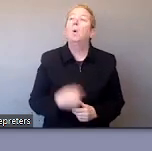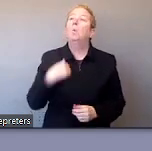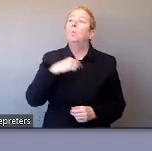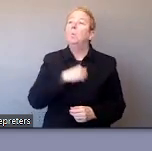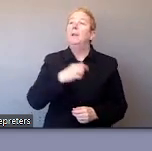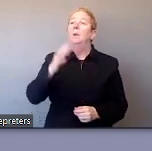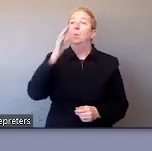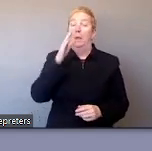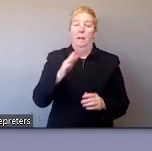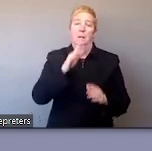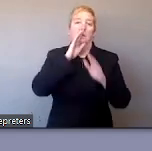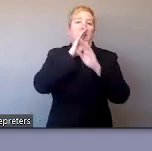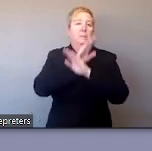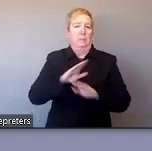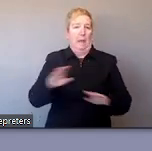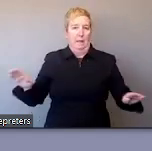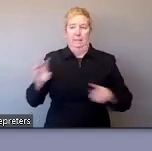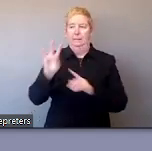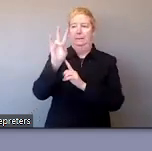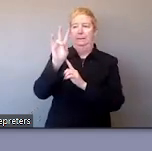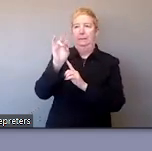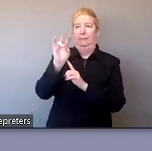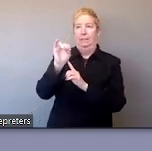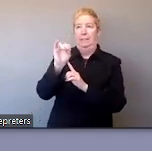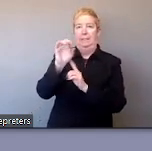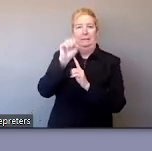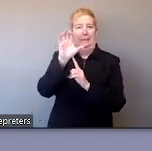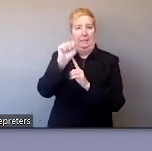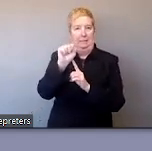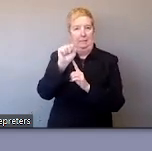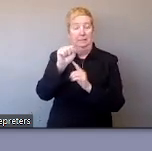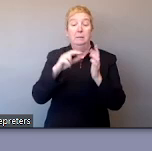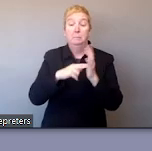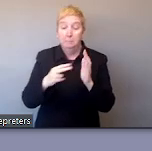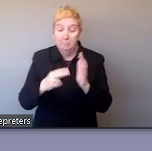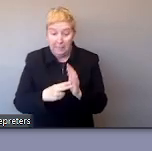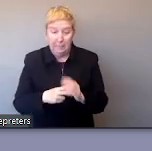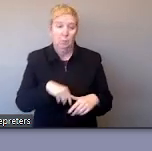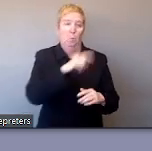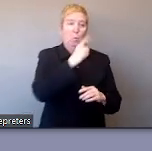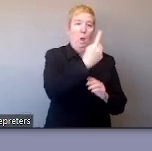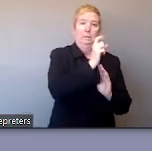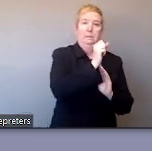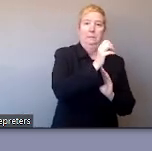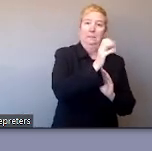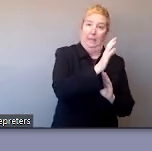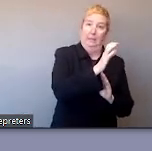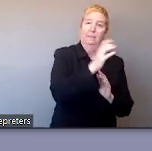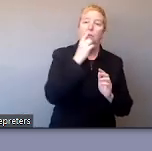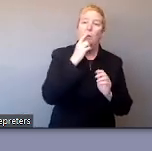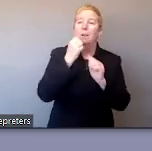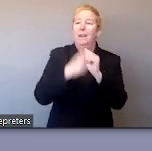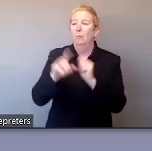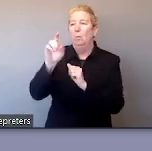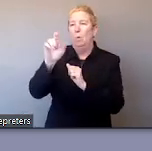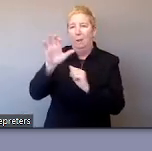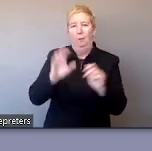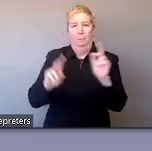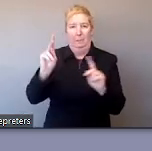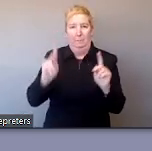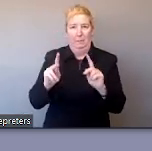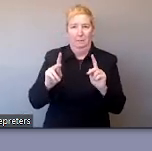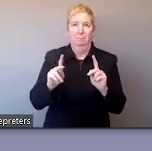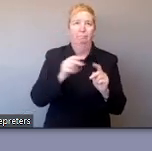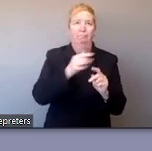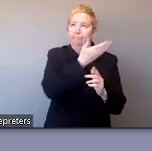of silence. That's 1 second for every 100 people who've lost their lives here in New Mexico. And I